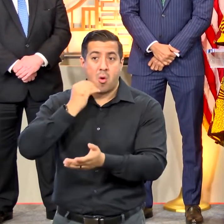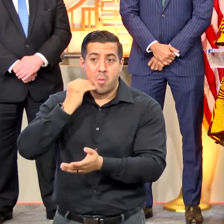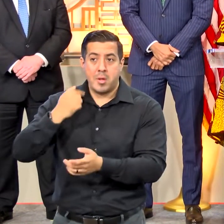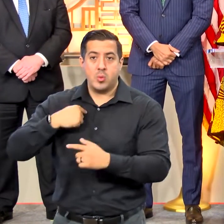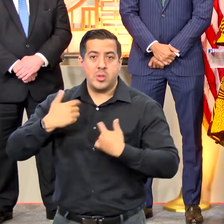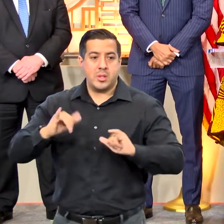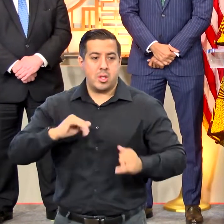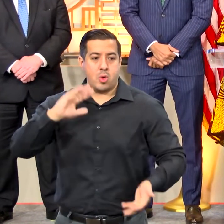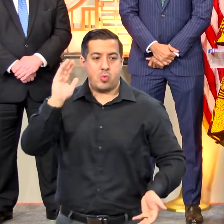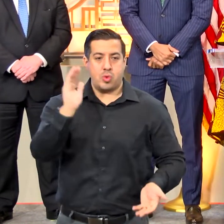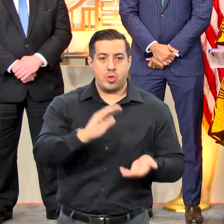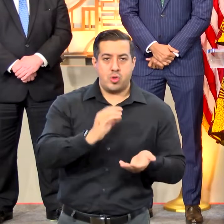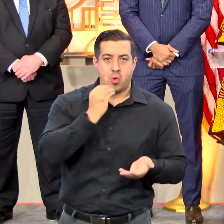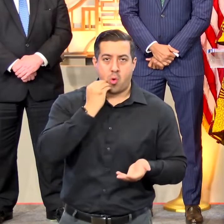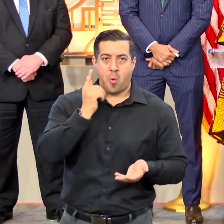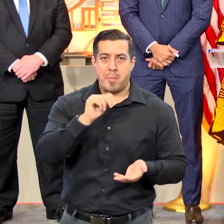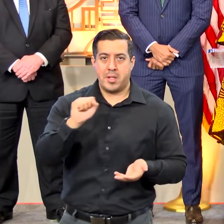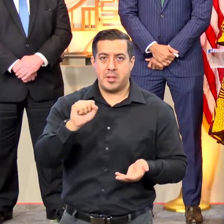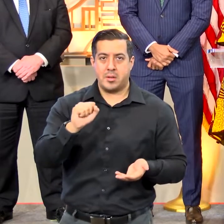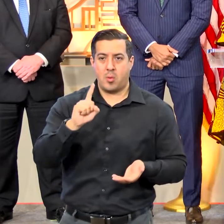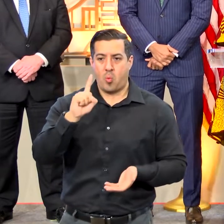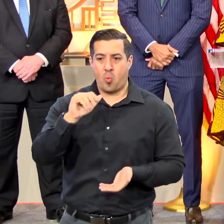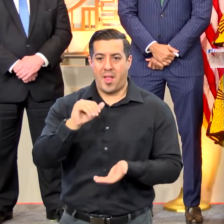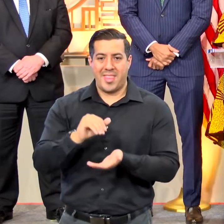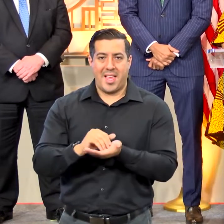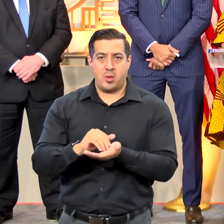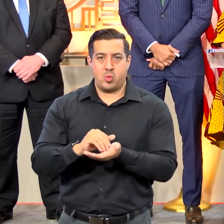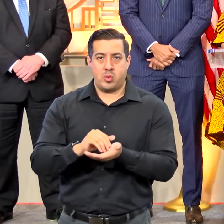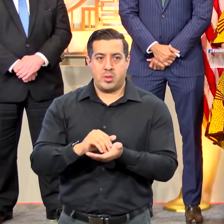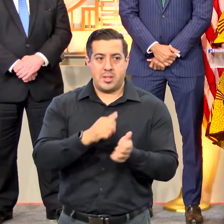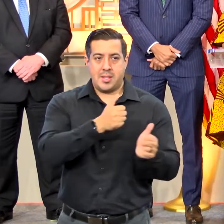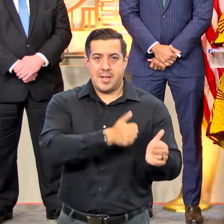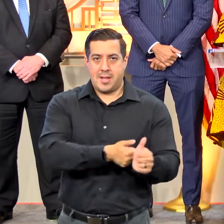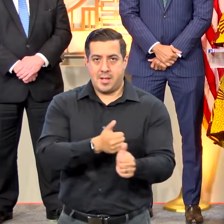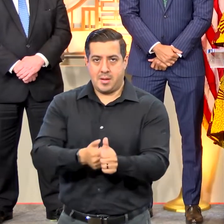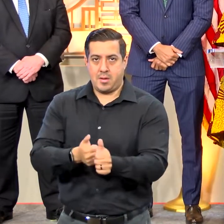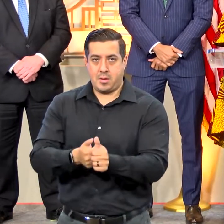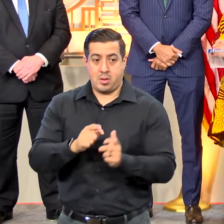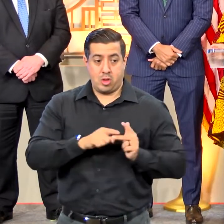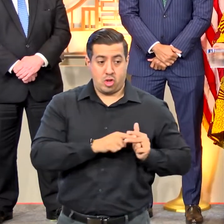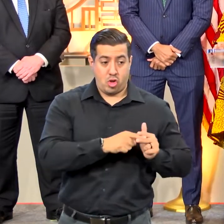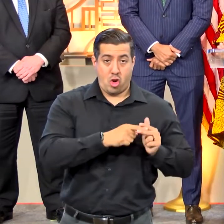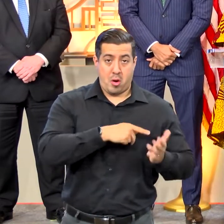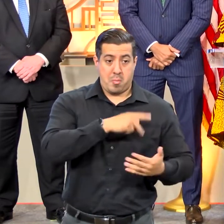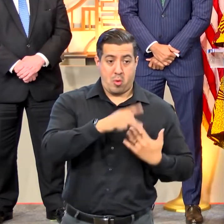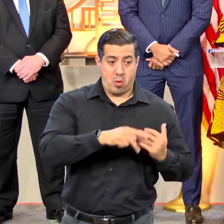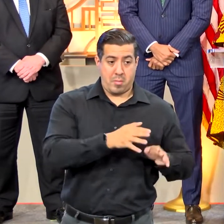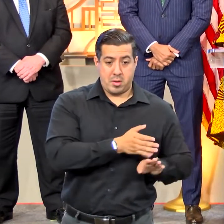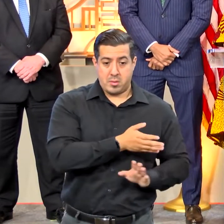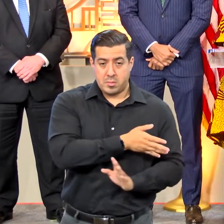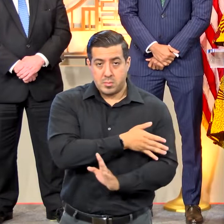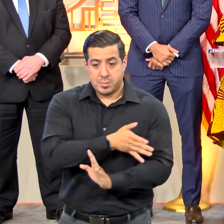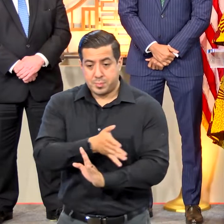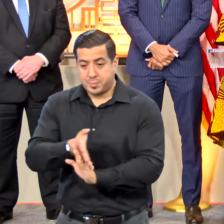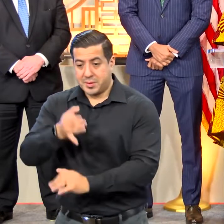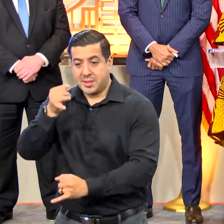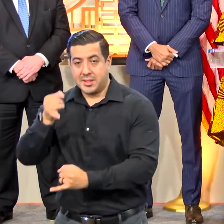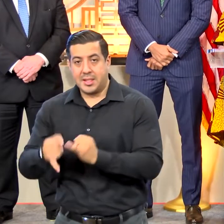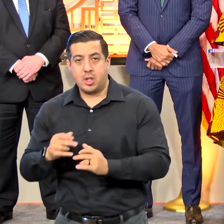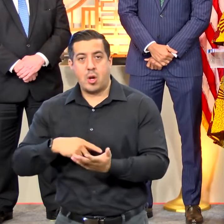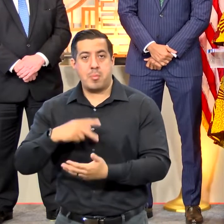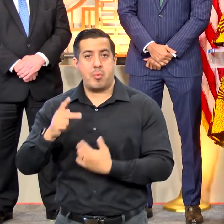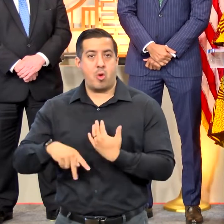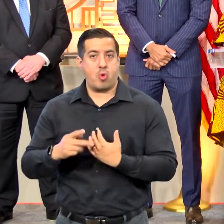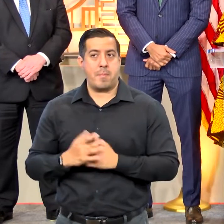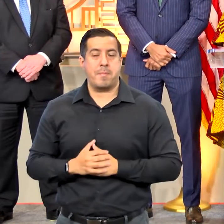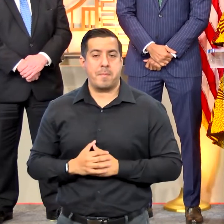reduce homelessness by 1,000 individuals between the start of the program and the end of the program. The fact that we've been